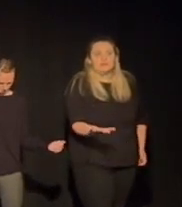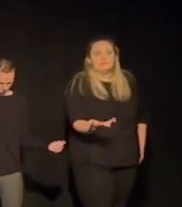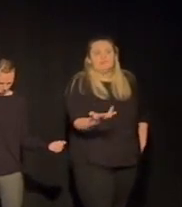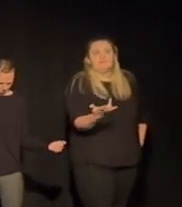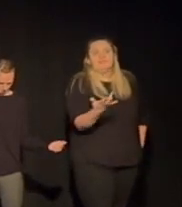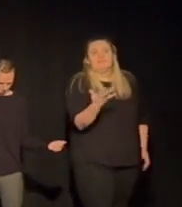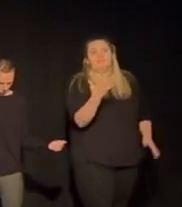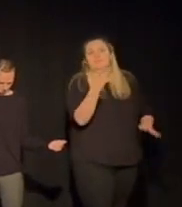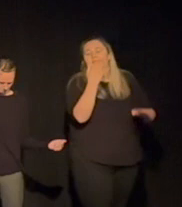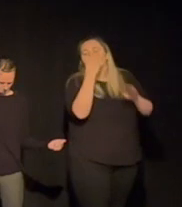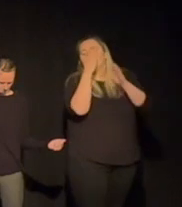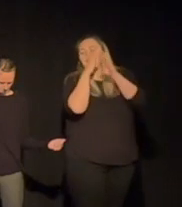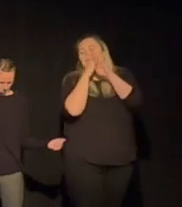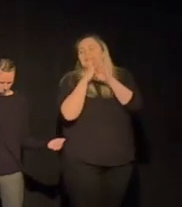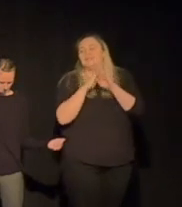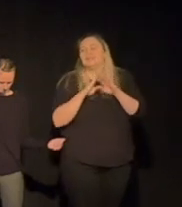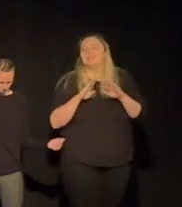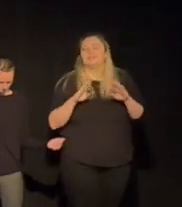Silence.